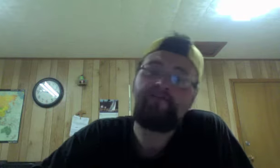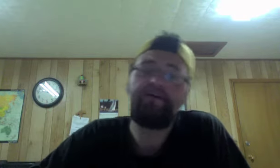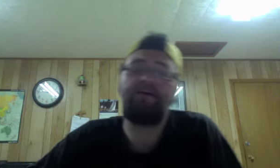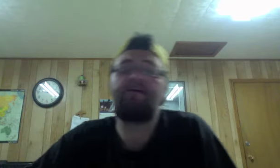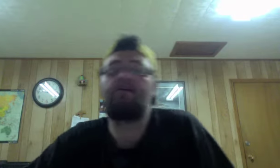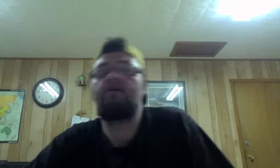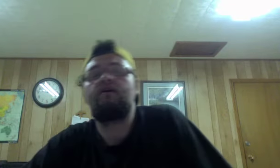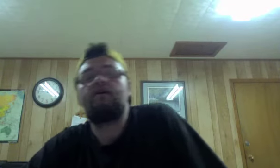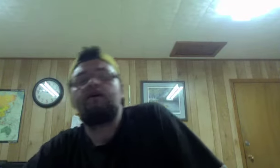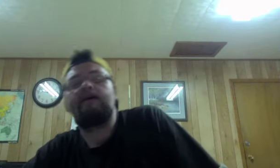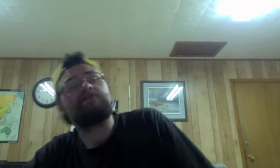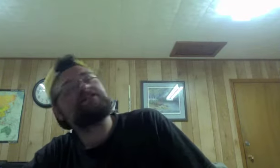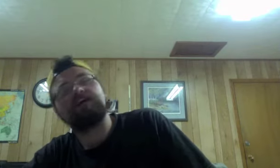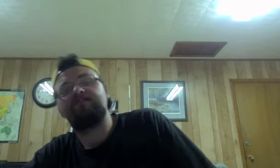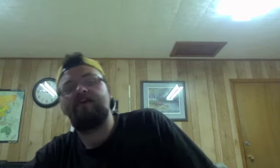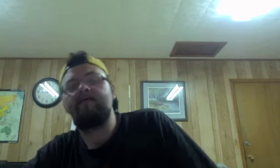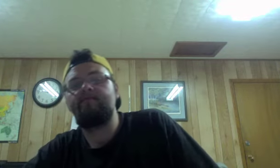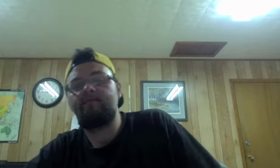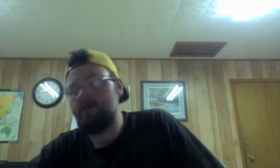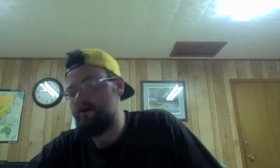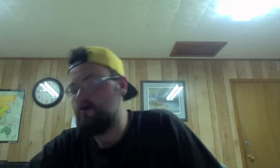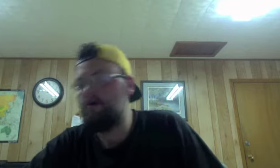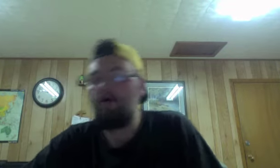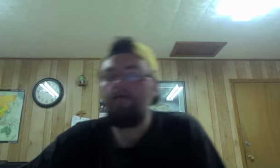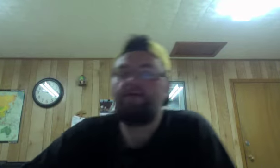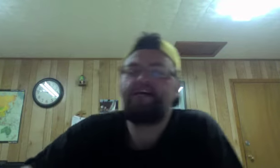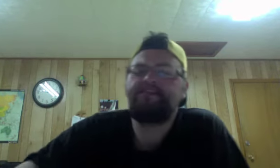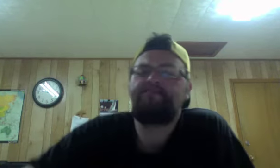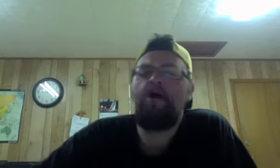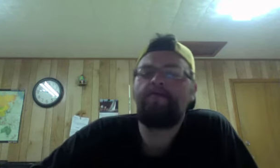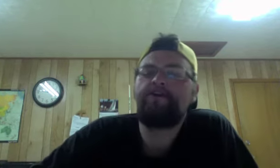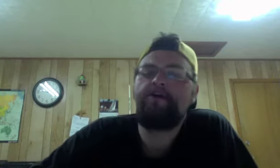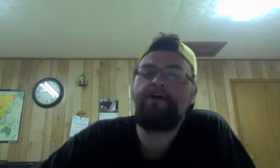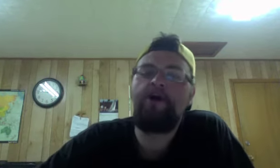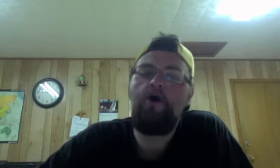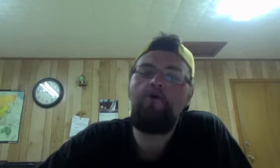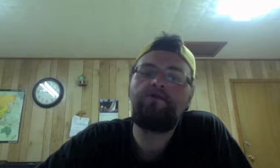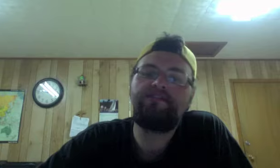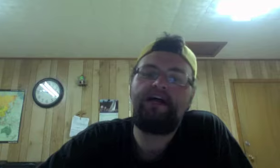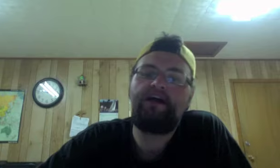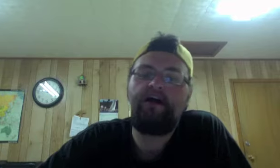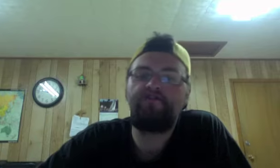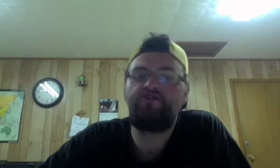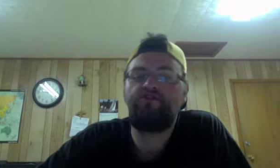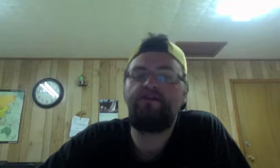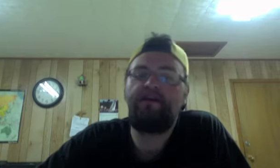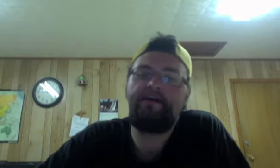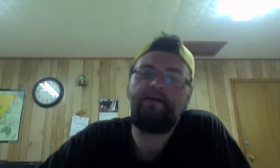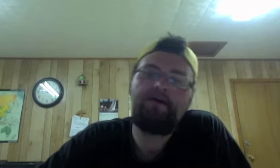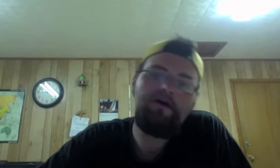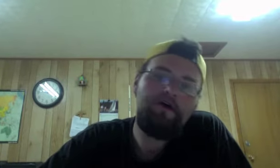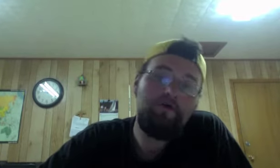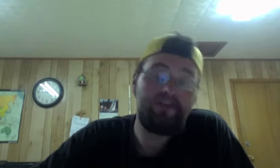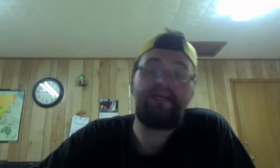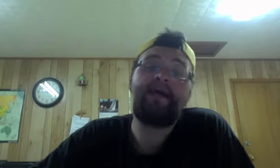the year you know sucks for him you know but it sounds like the bombers aren't going to go and sign guy off the street like uh Wes Cates